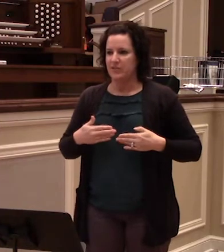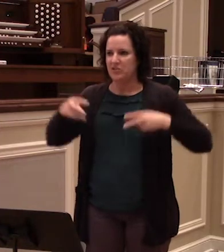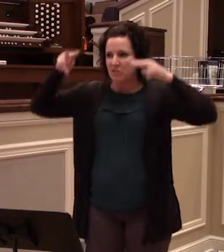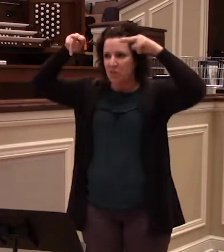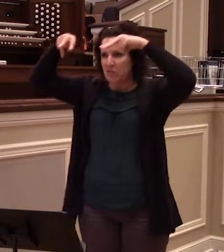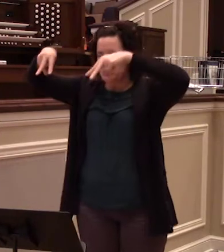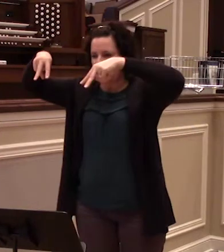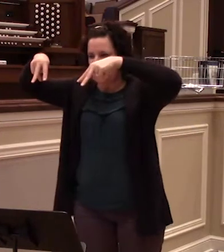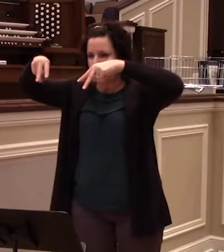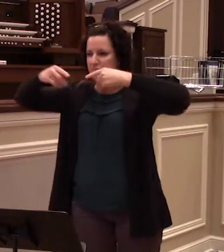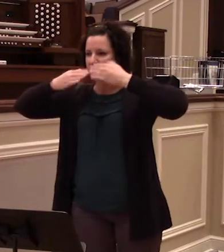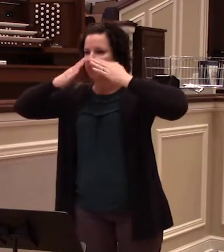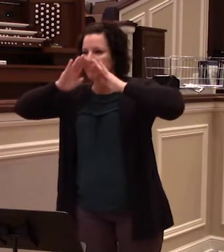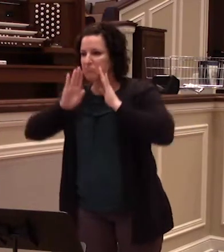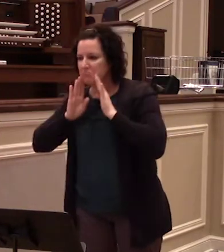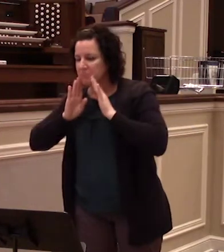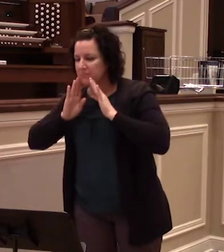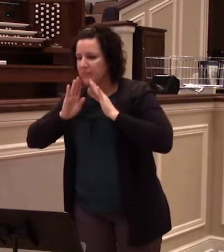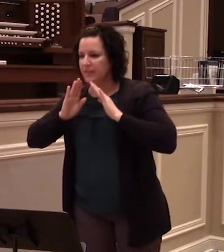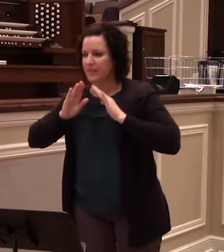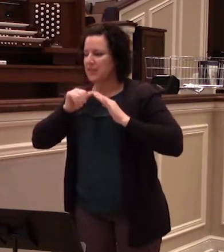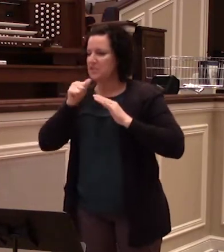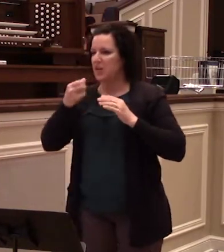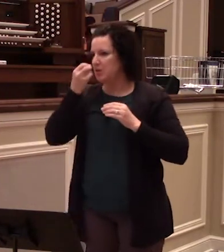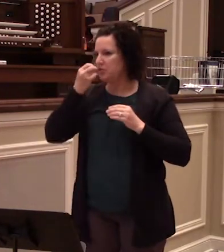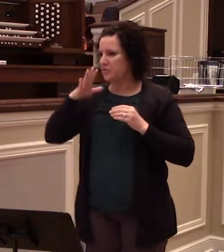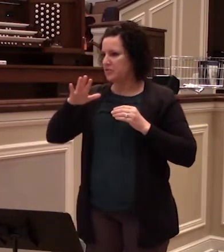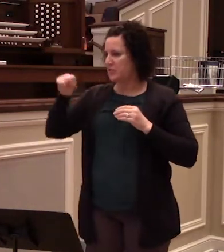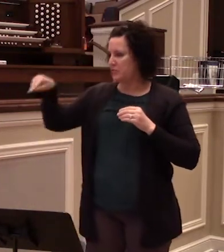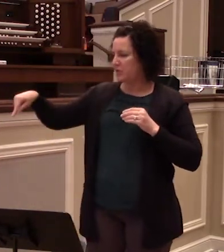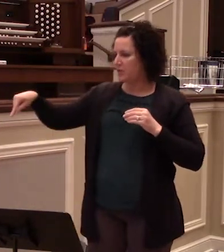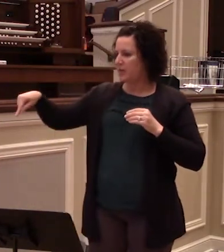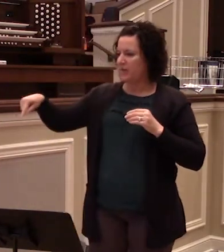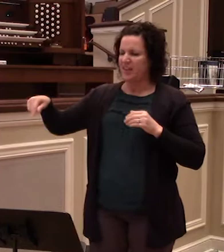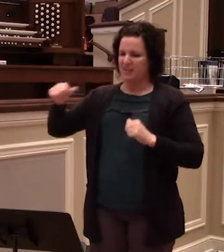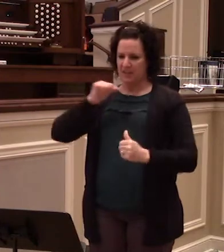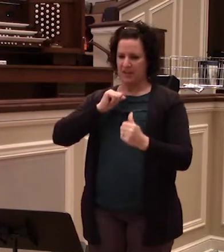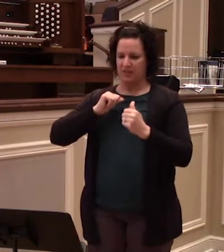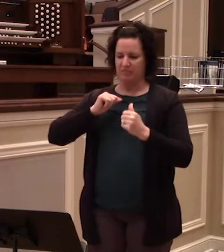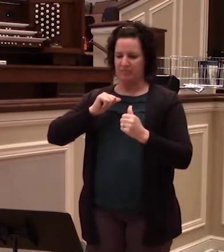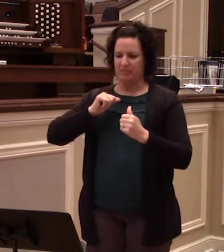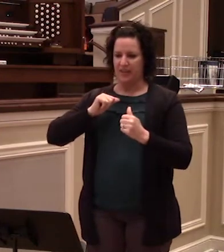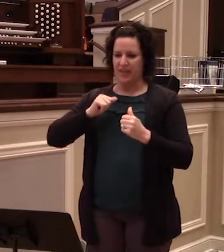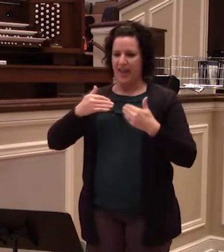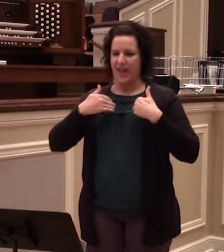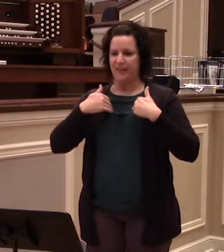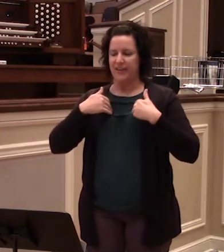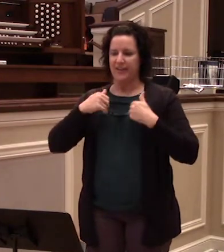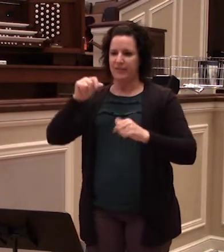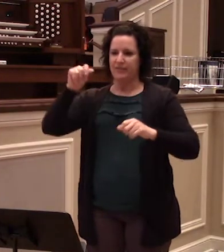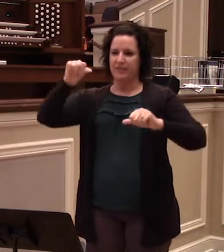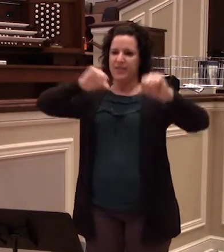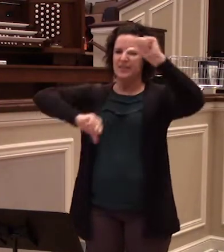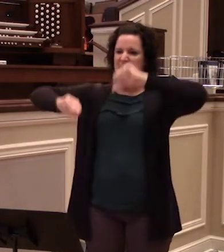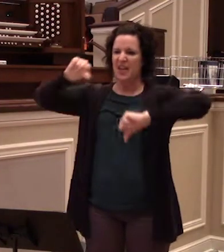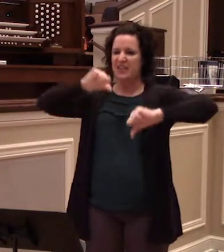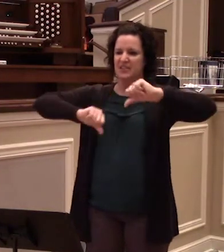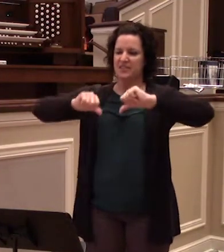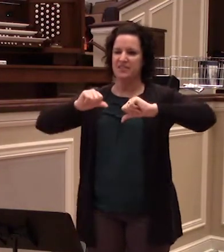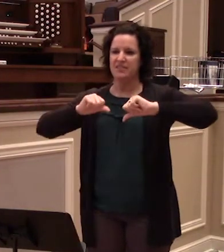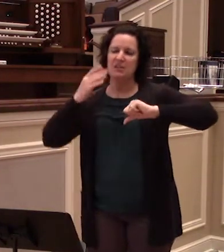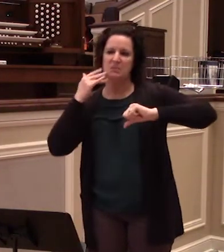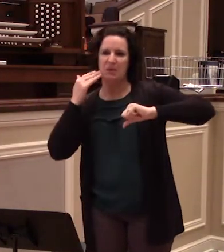or an uninterested deity who's just running a science experiment. We're just all like participants in an ant